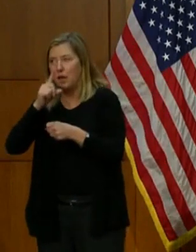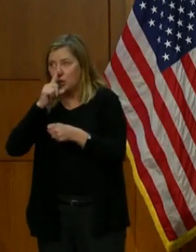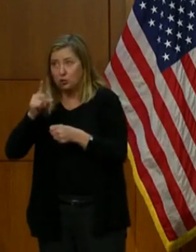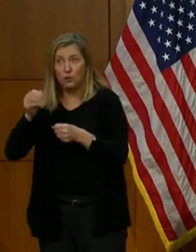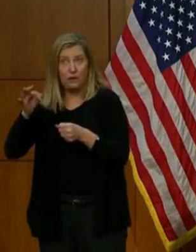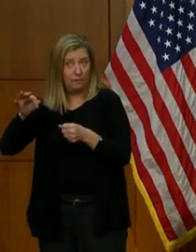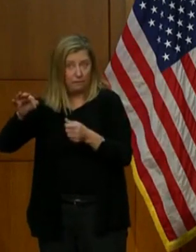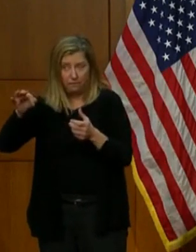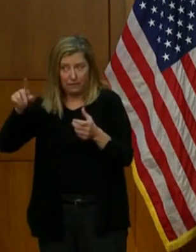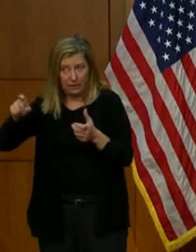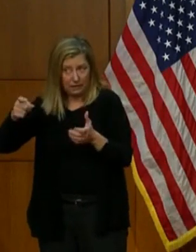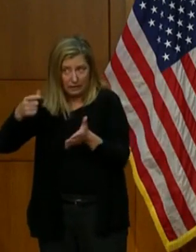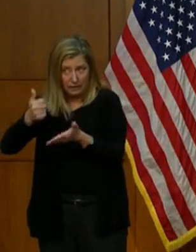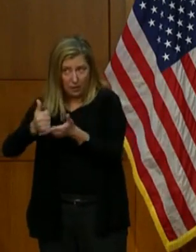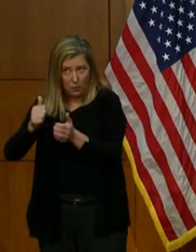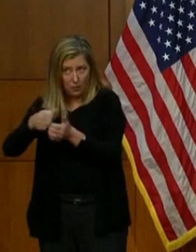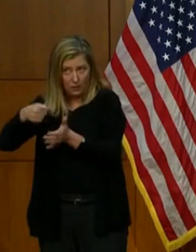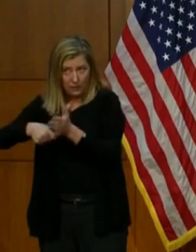expenses.